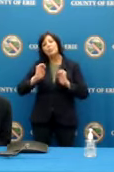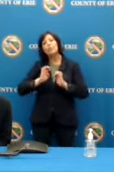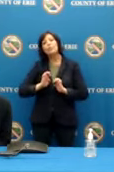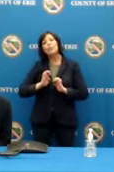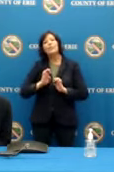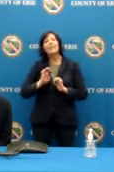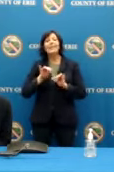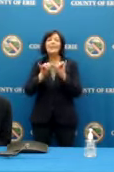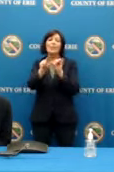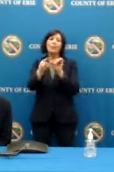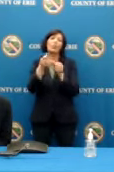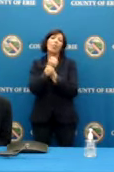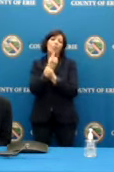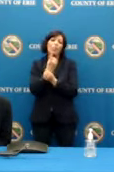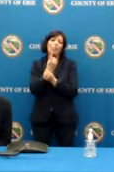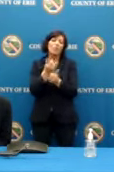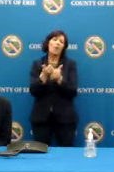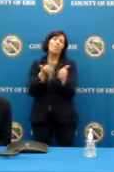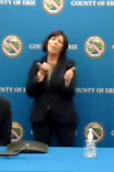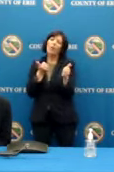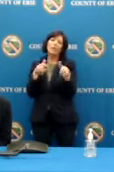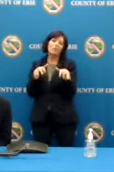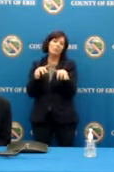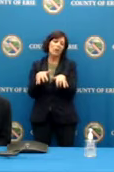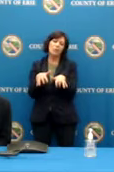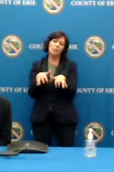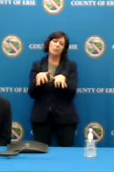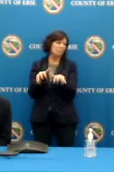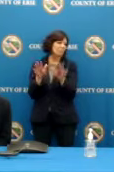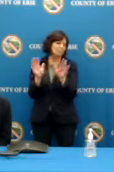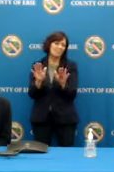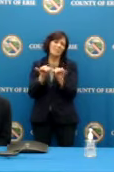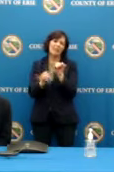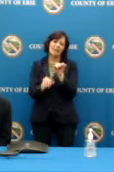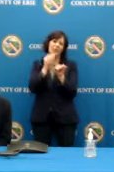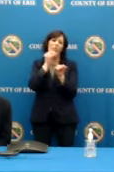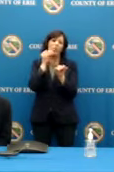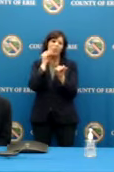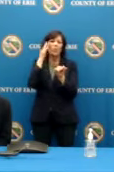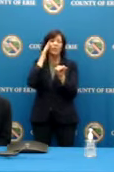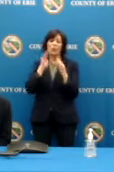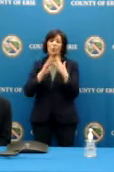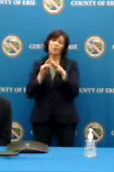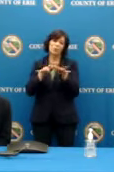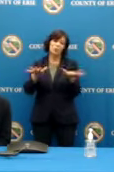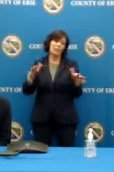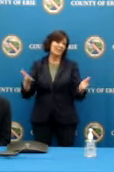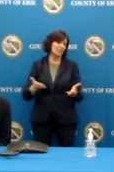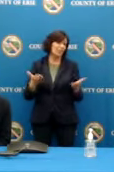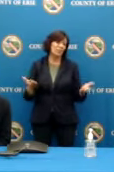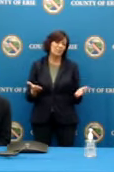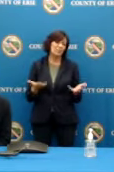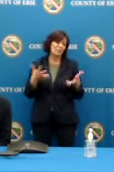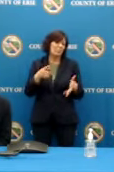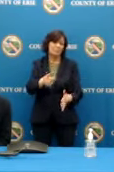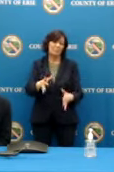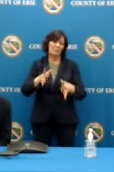with your loved ones. Try to avoid the crowds. It is much better to do that. We know community spread is here, and that is how people are